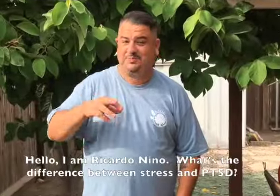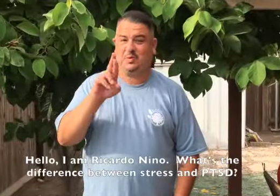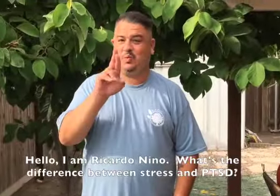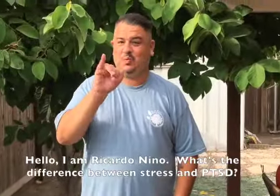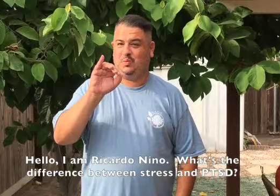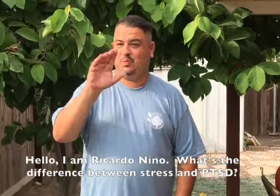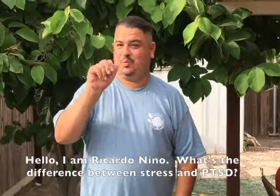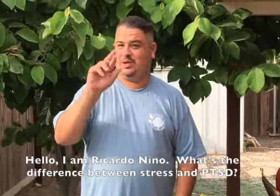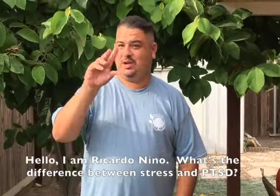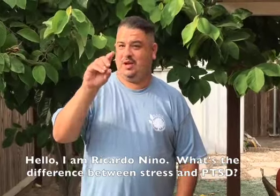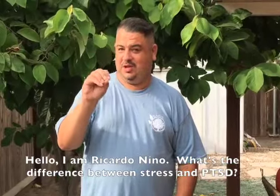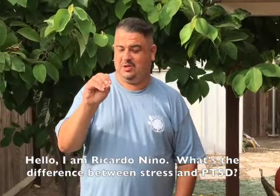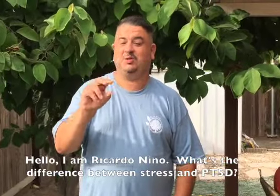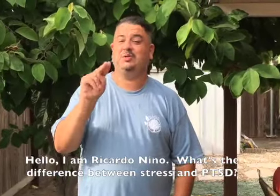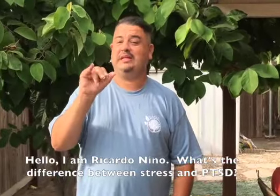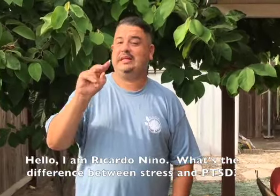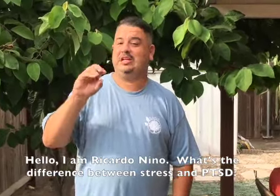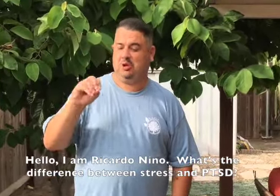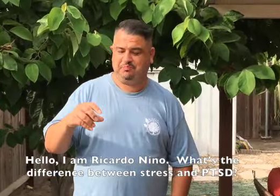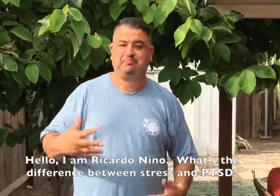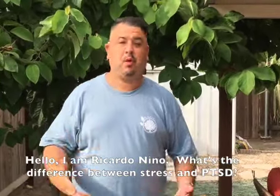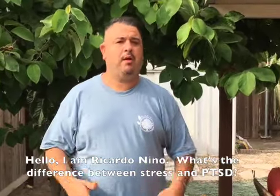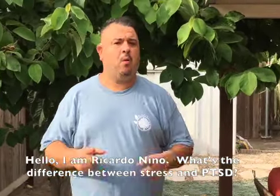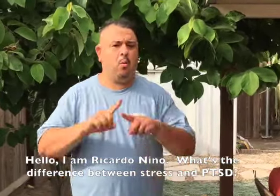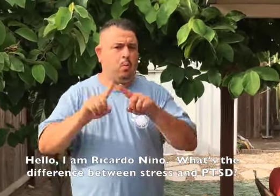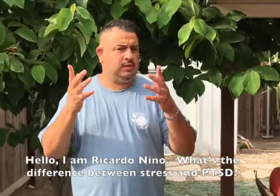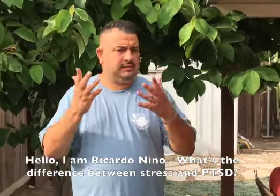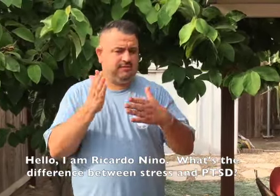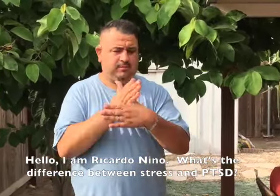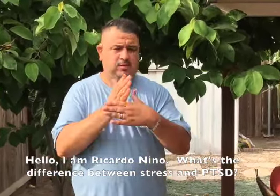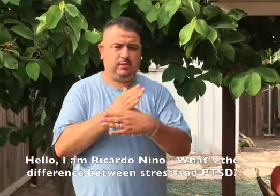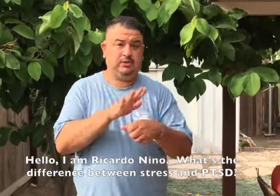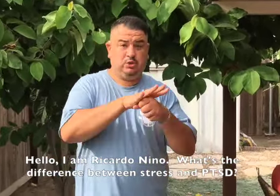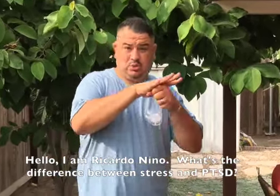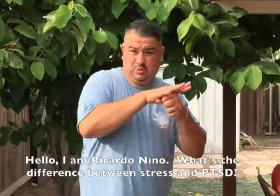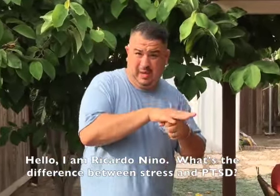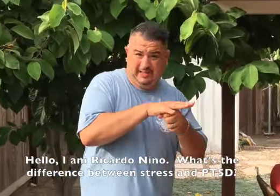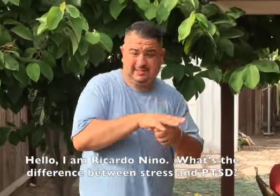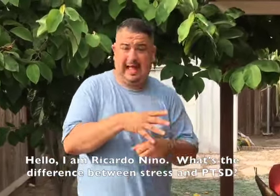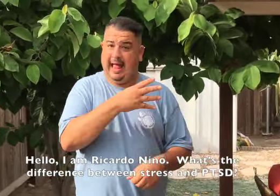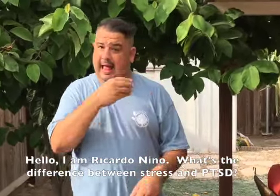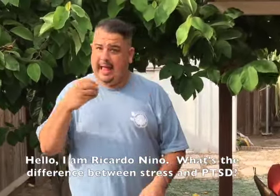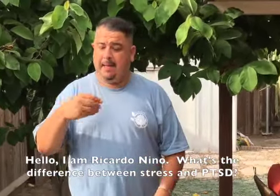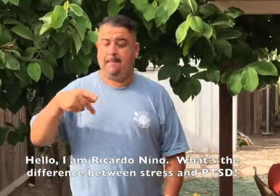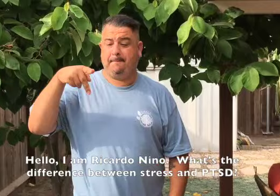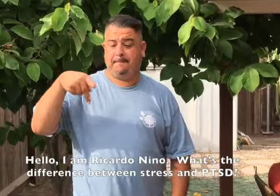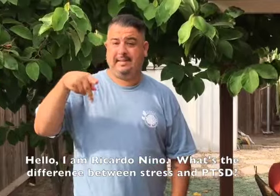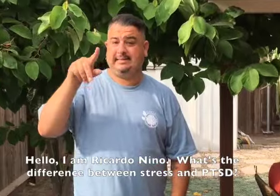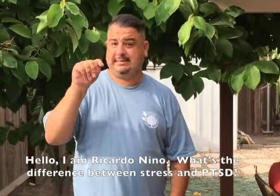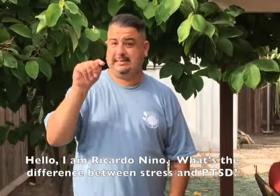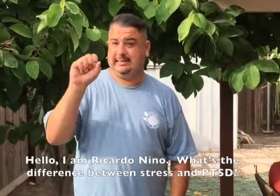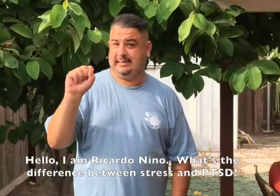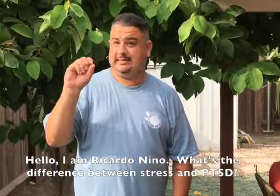Hello, I'm Ricardo Nino. What's the difference between stress and post-traumatic stress disorder, PTSD?